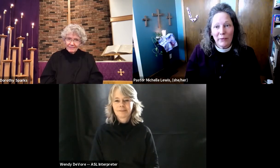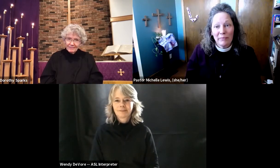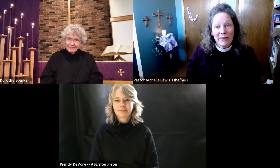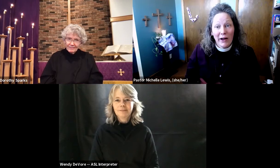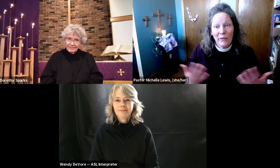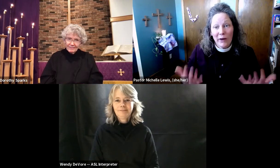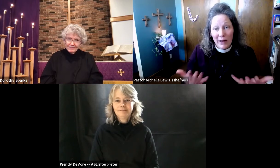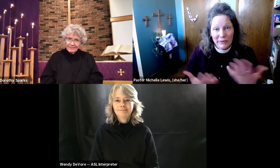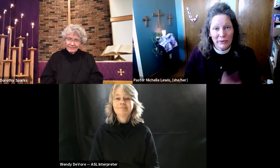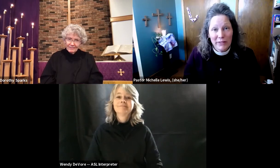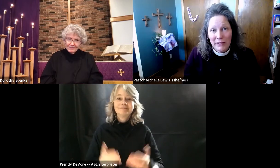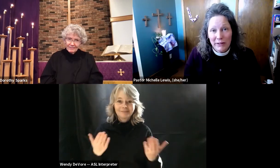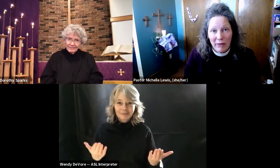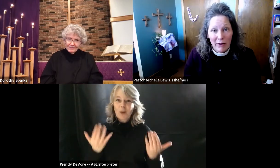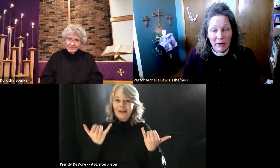So now